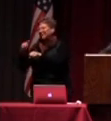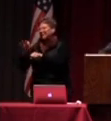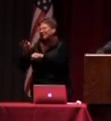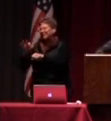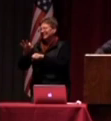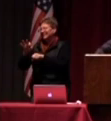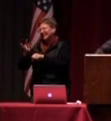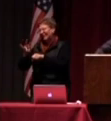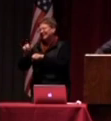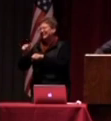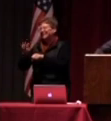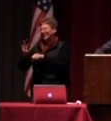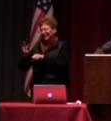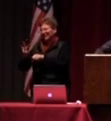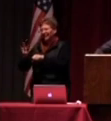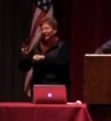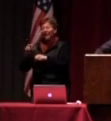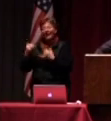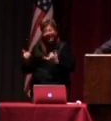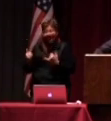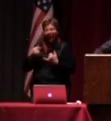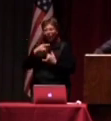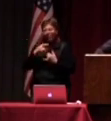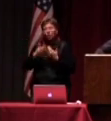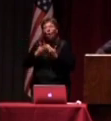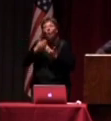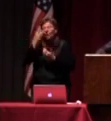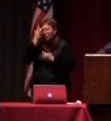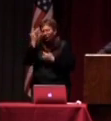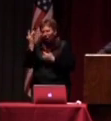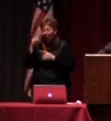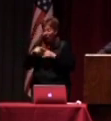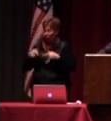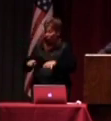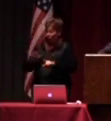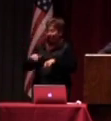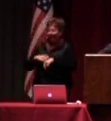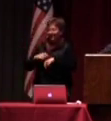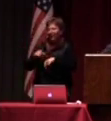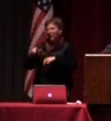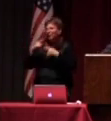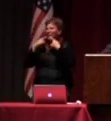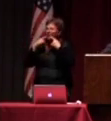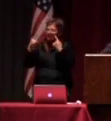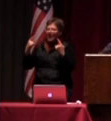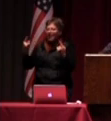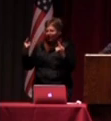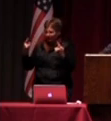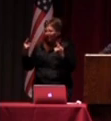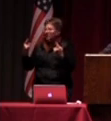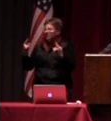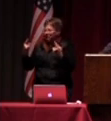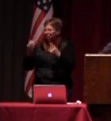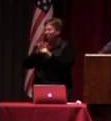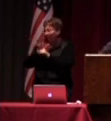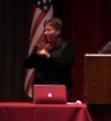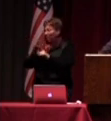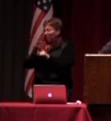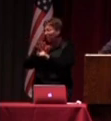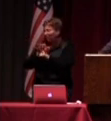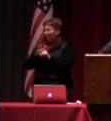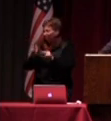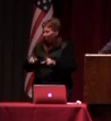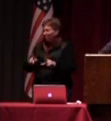1768. Again, he's entirely forgotten today, but at the time, he had an absolutely enormous European, even American vogue. British